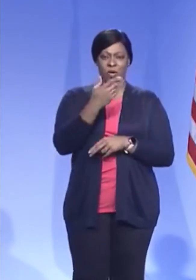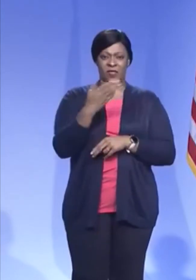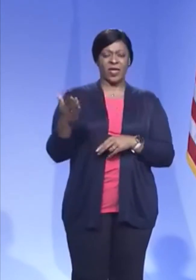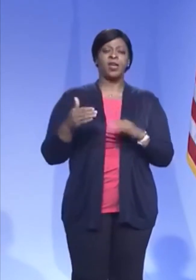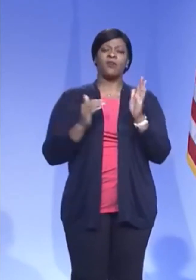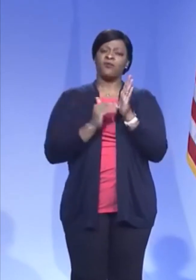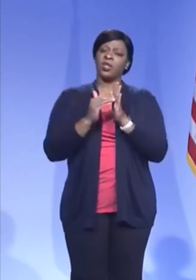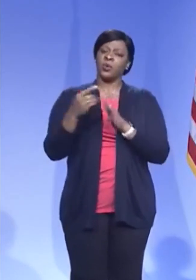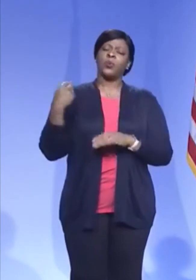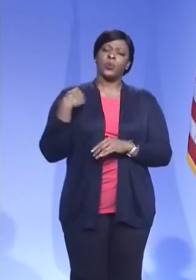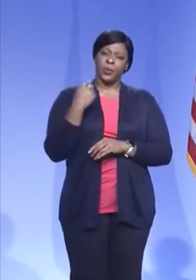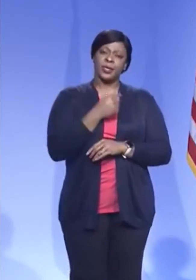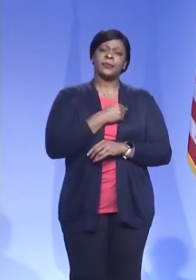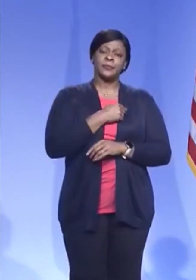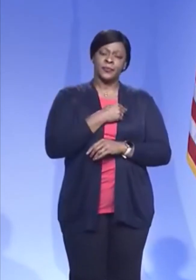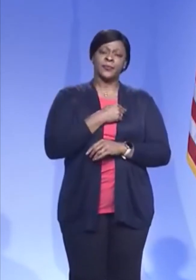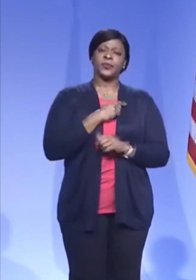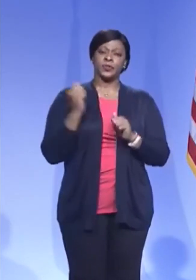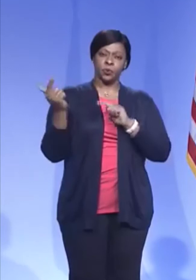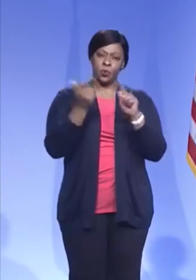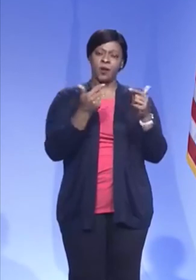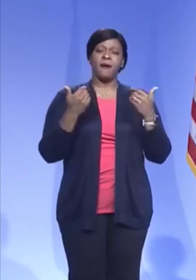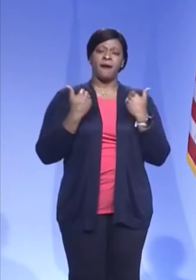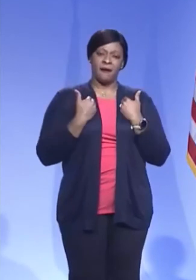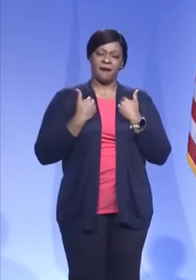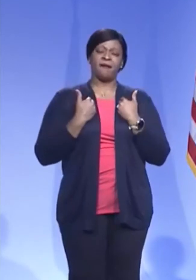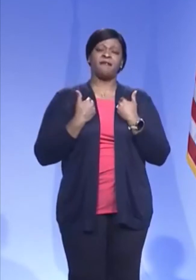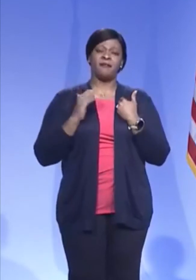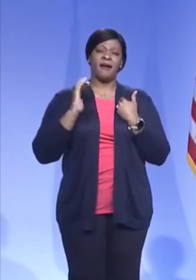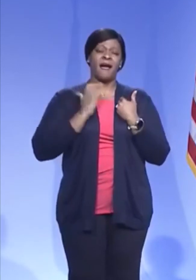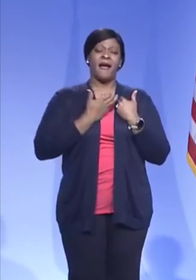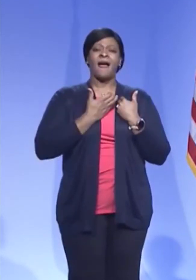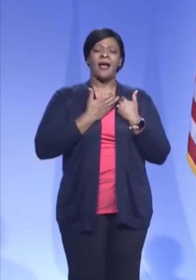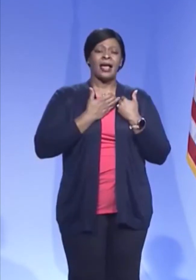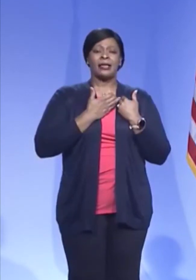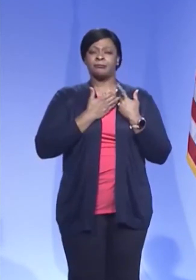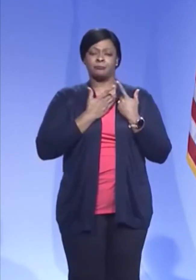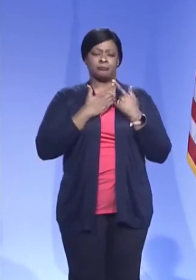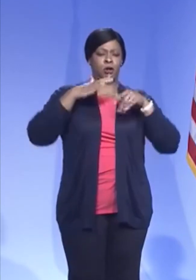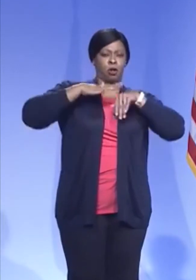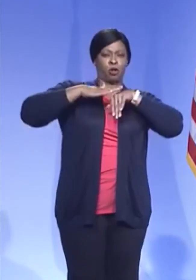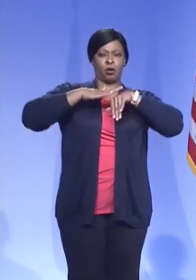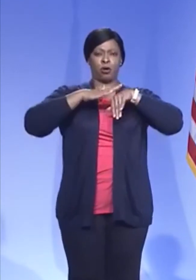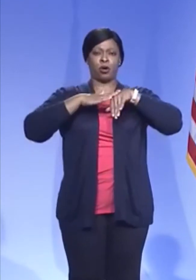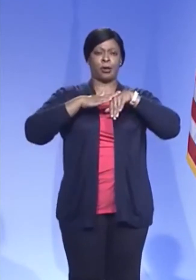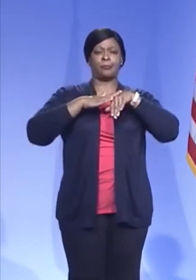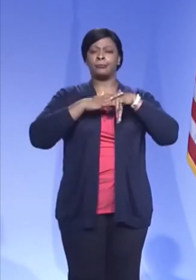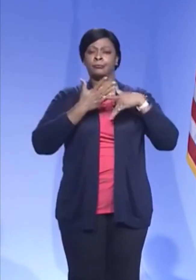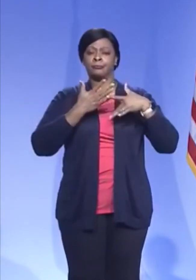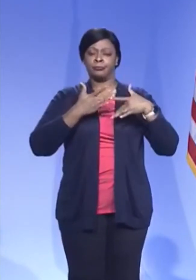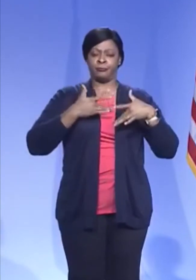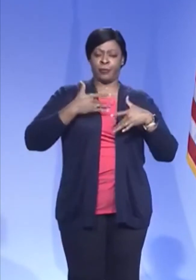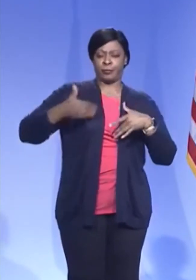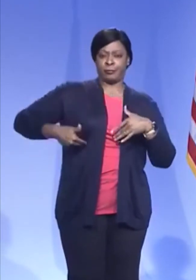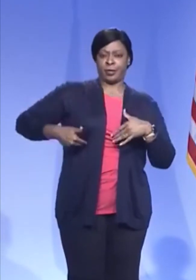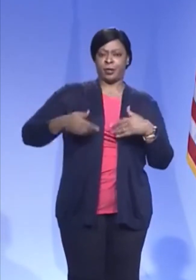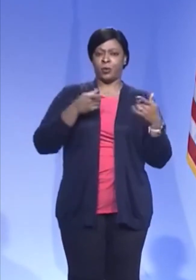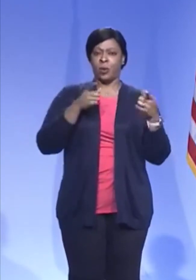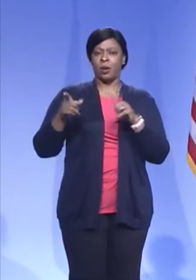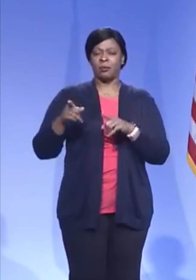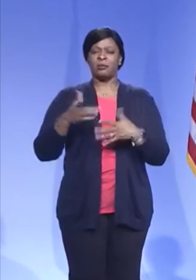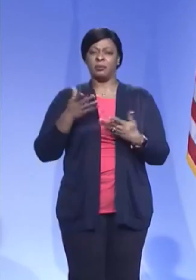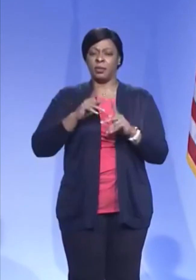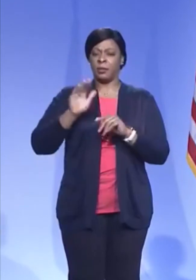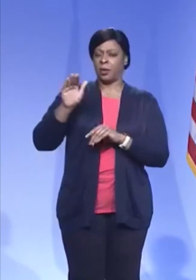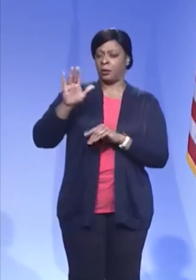frequently we all have our antennas up when we're at work, because there are people around and they'll say, hey, put your mask